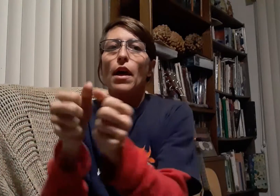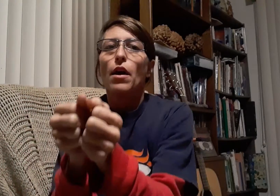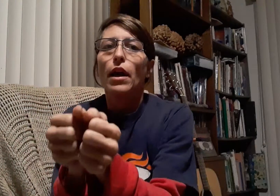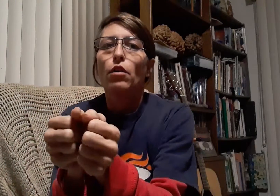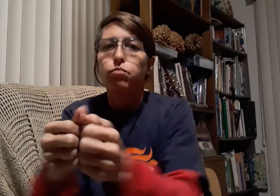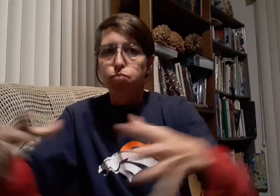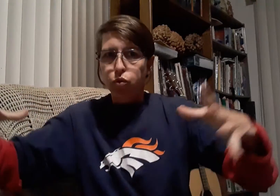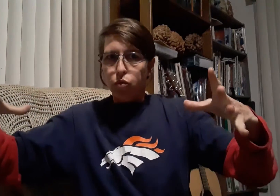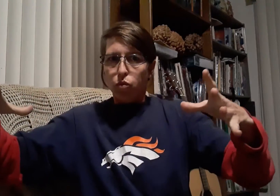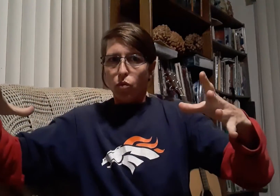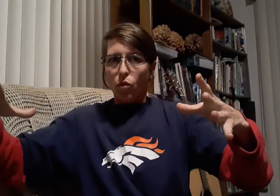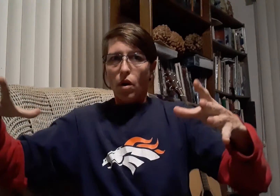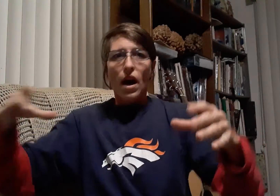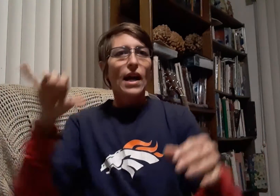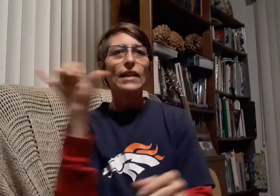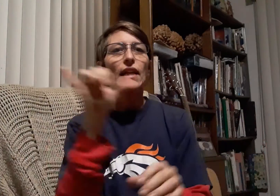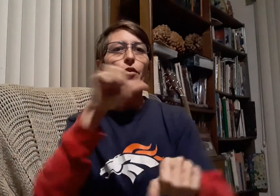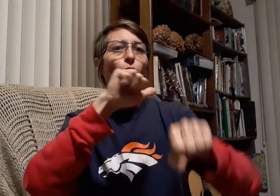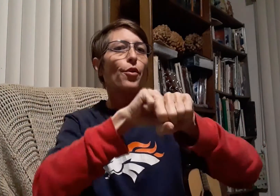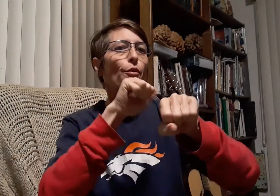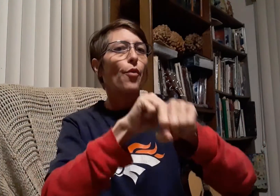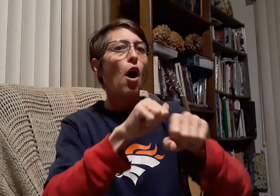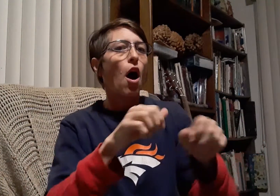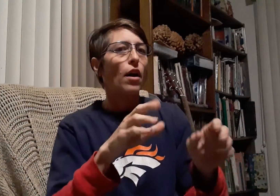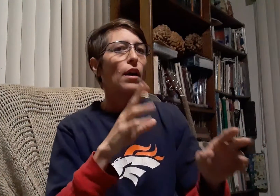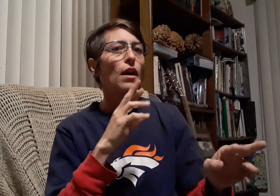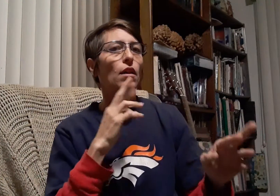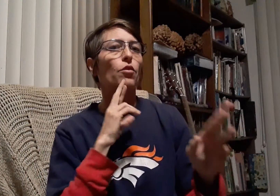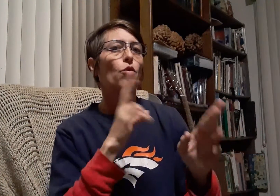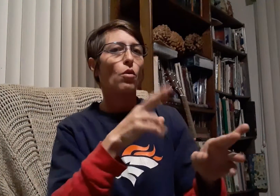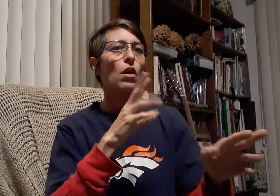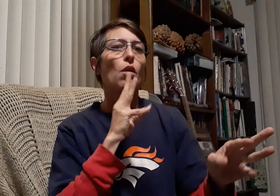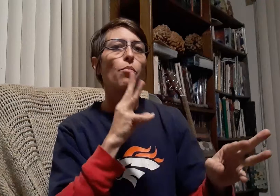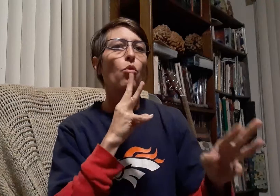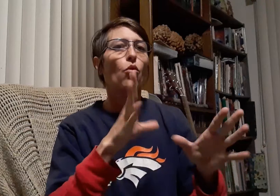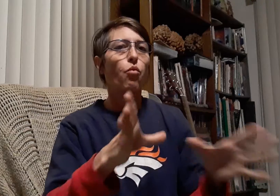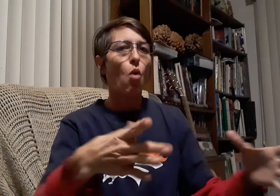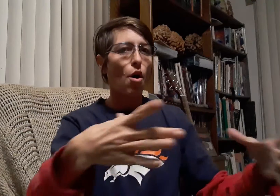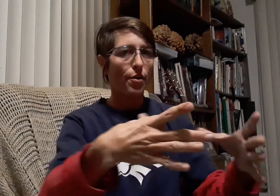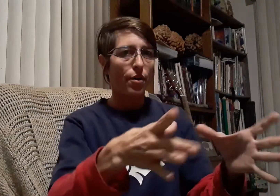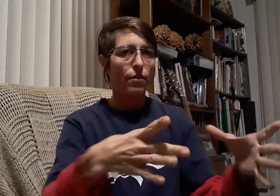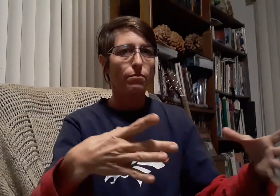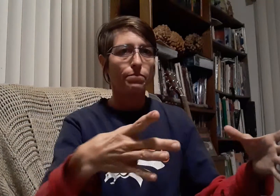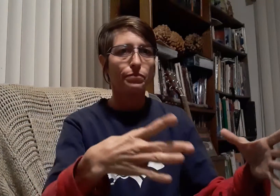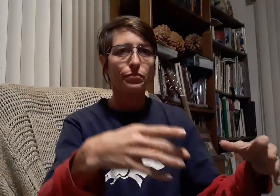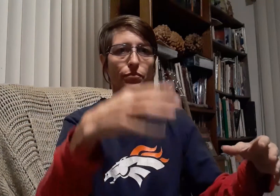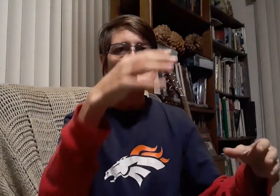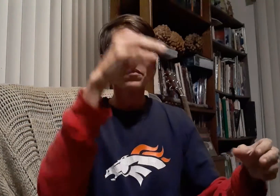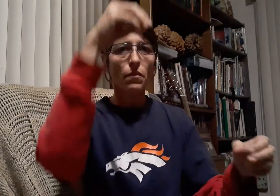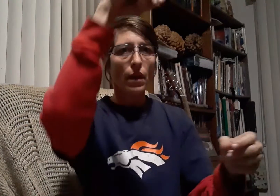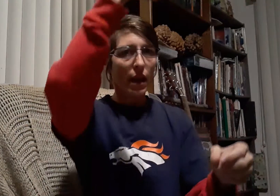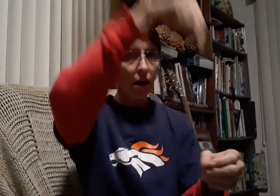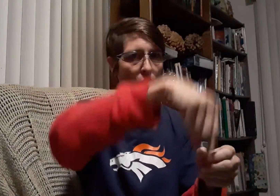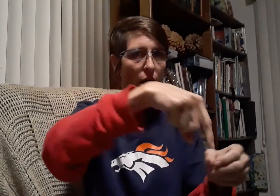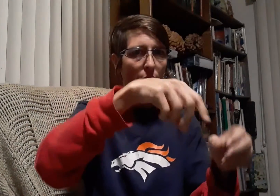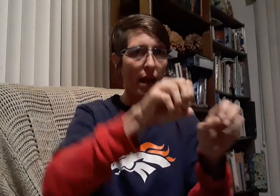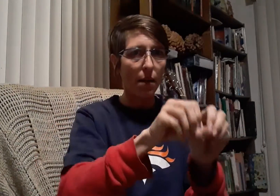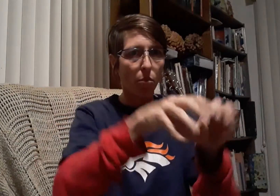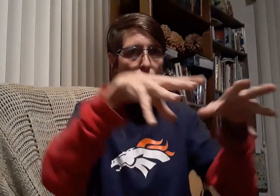it goes poof. It's like throwing a rock into a pool of water. It'll go in and boop,